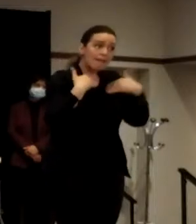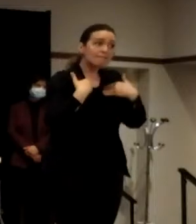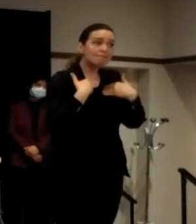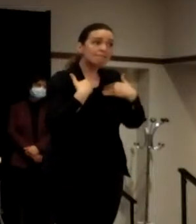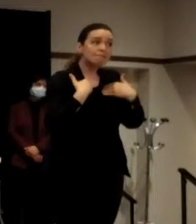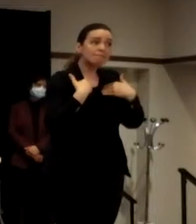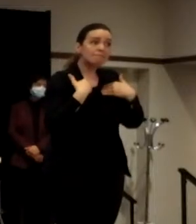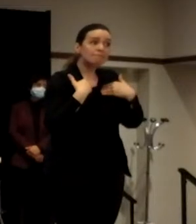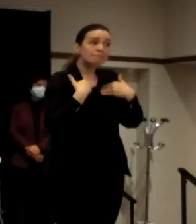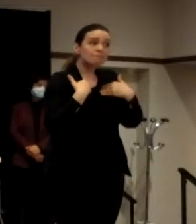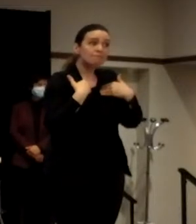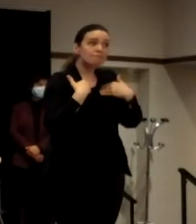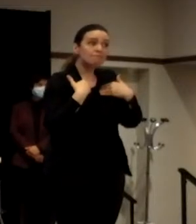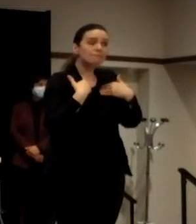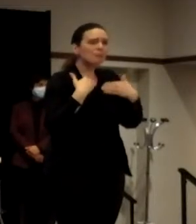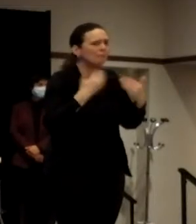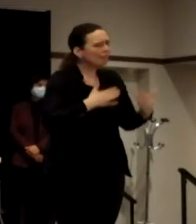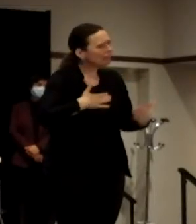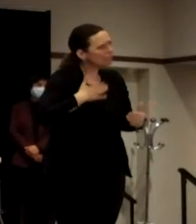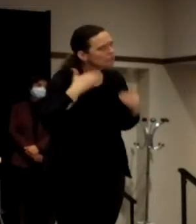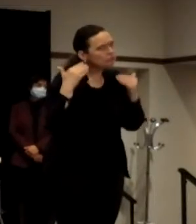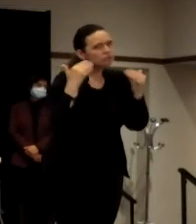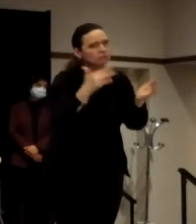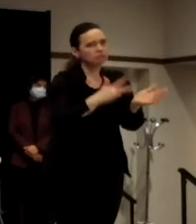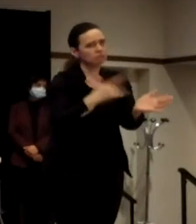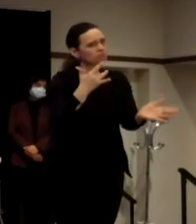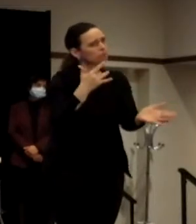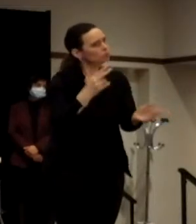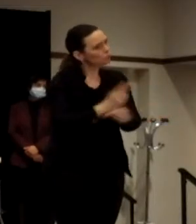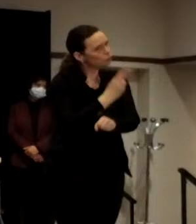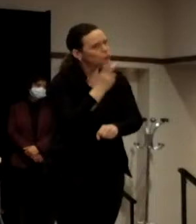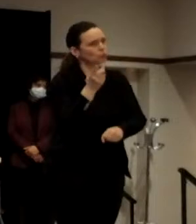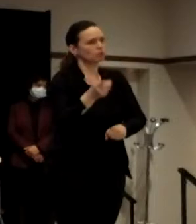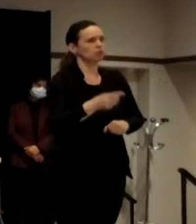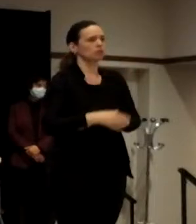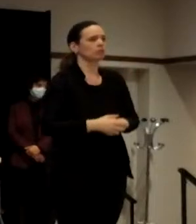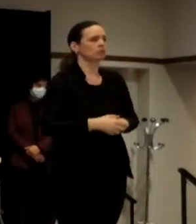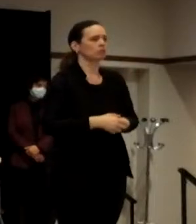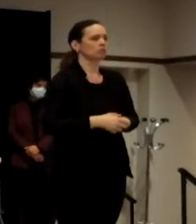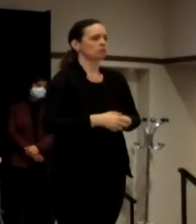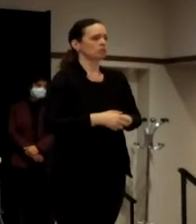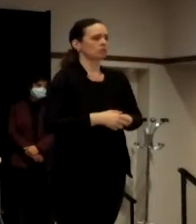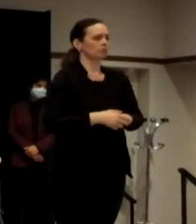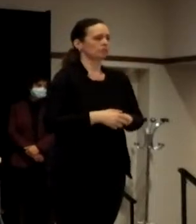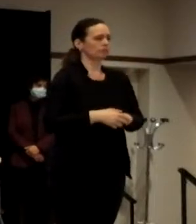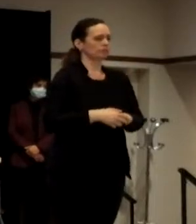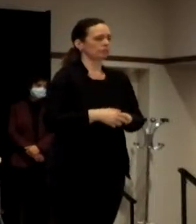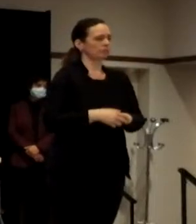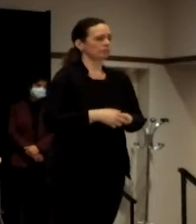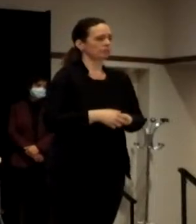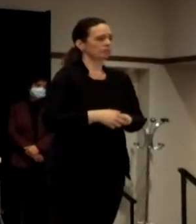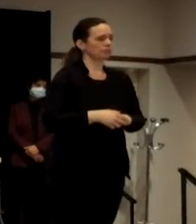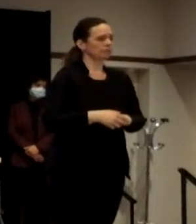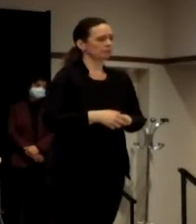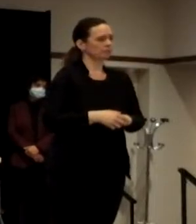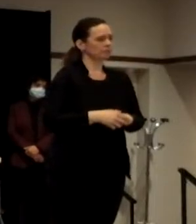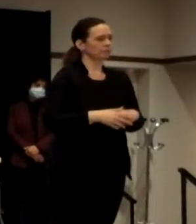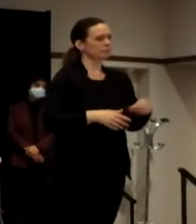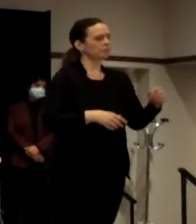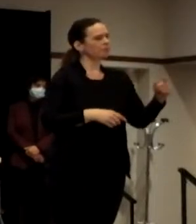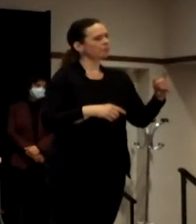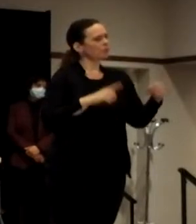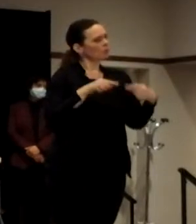So please take advantage of it. When you vaccinate immunocompromised people at the on-center, are you